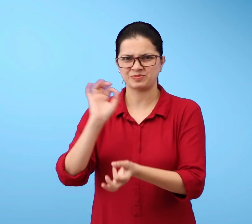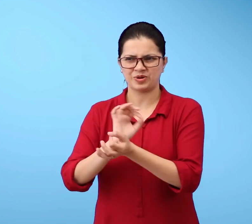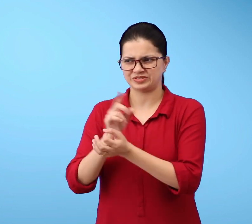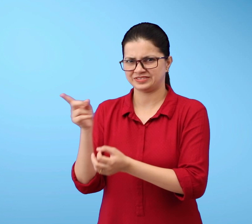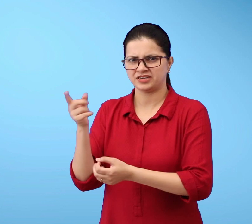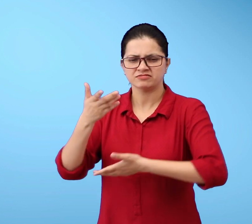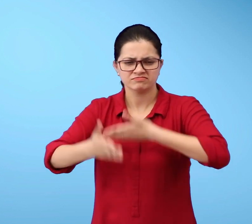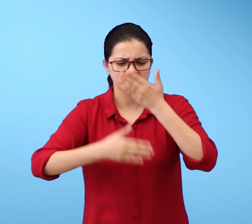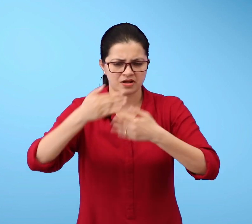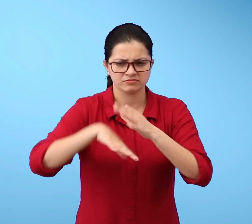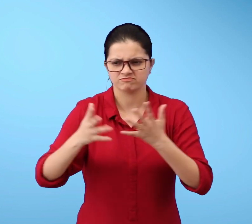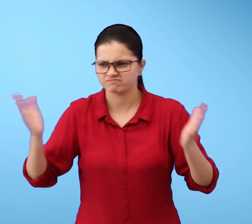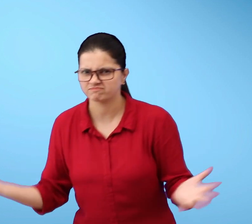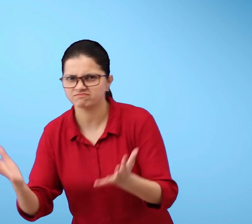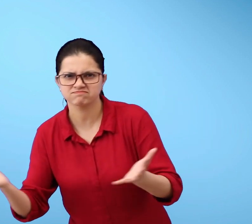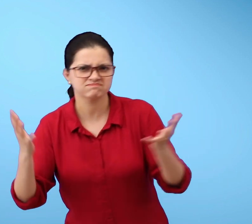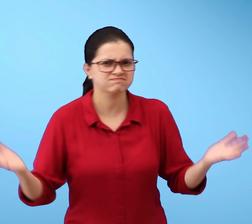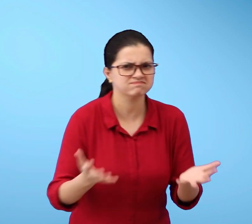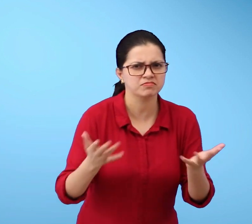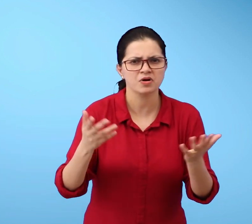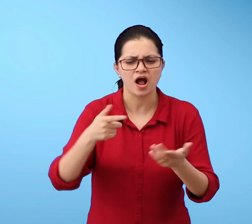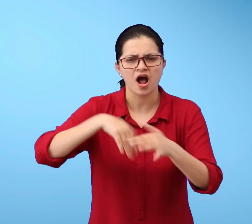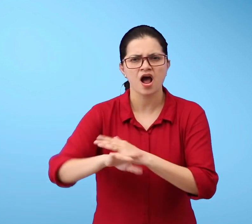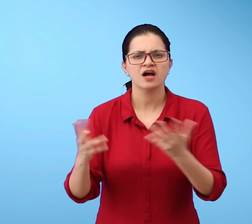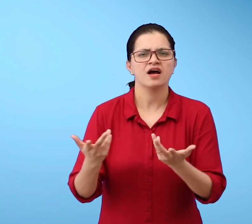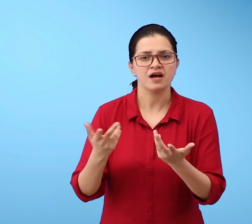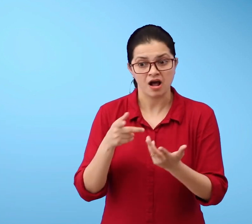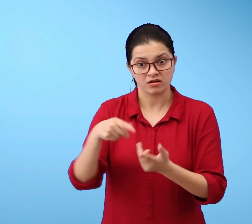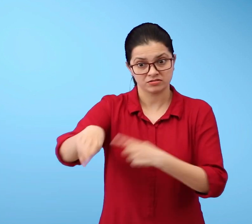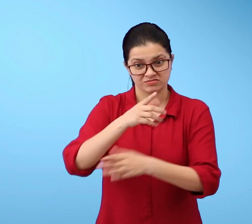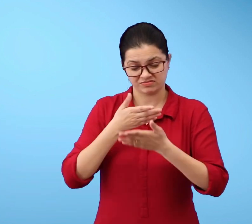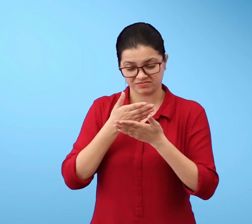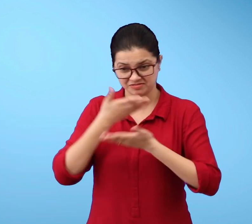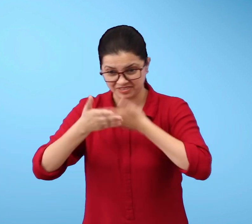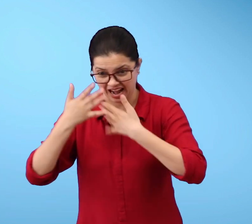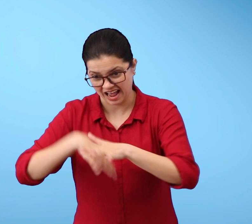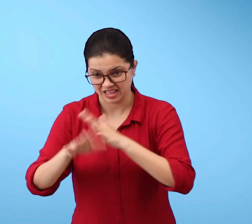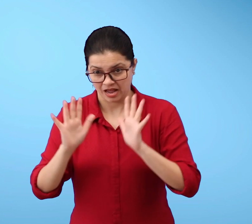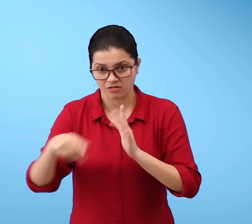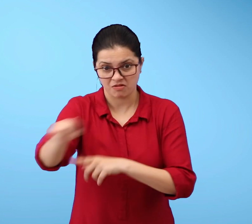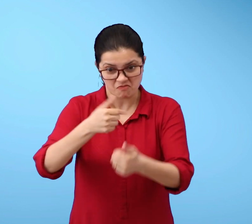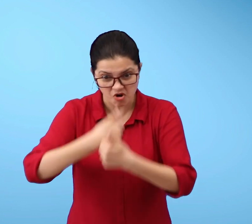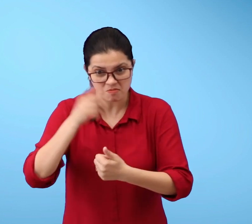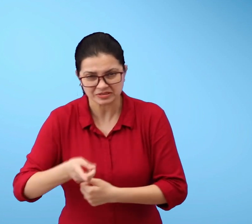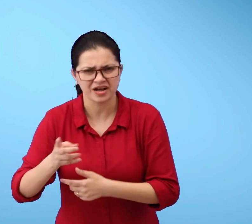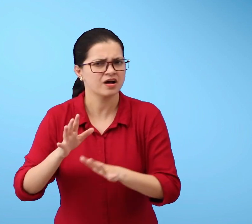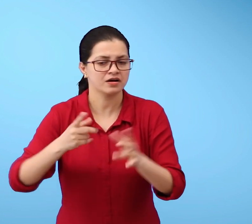He also encouraged people to think for themselves rather than to simply accept what he